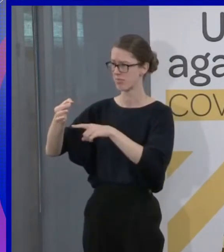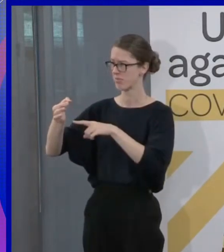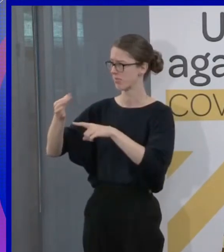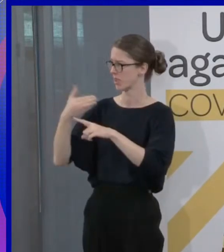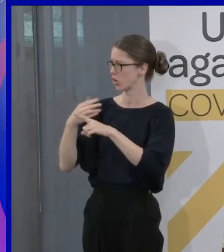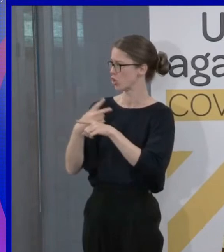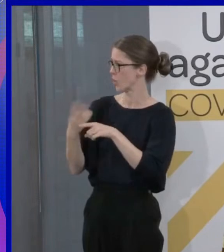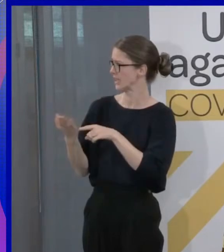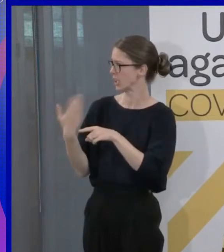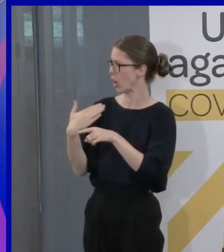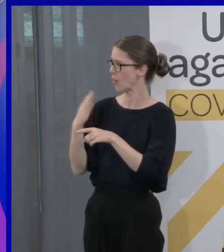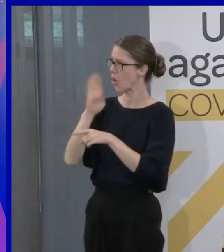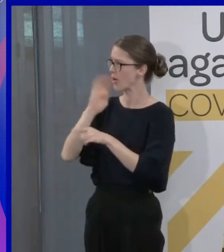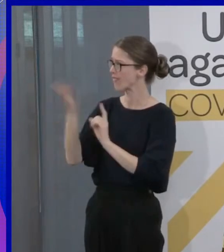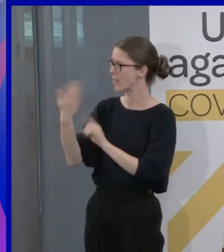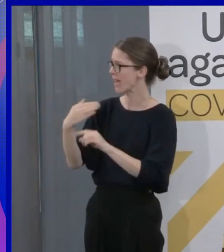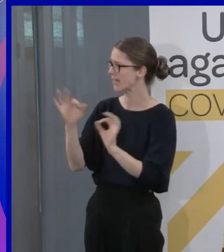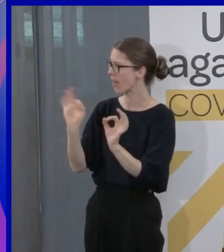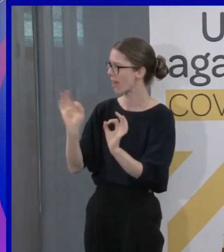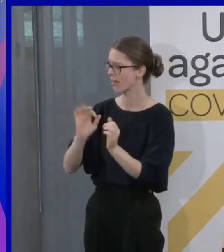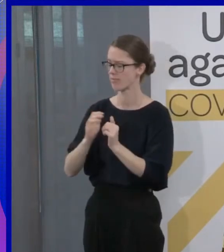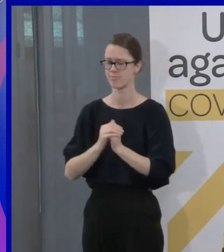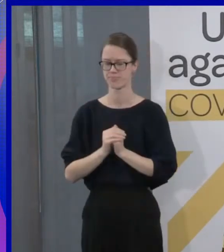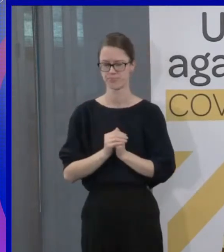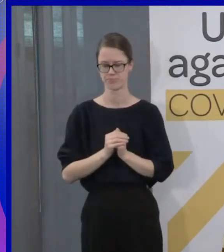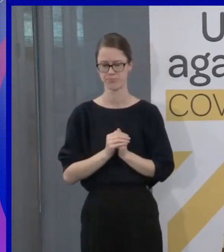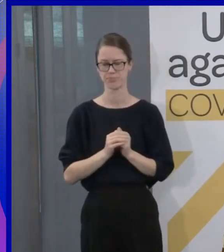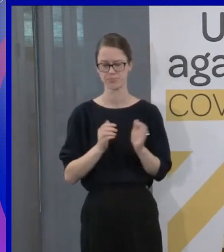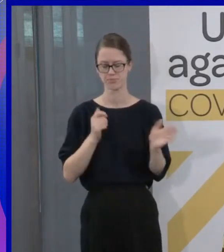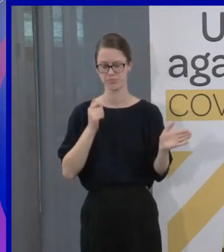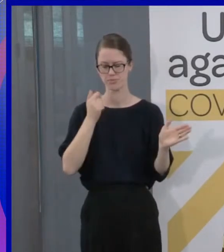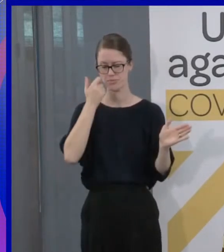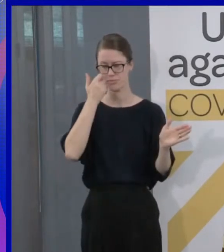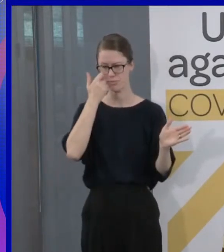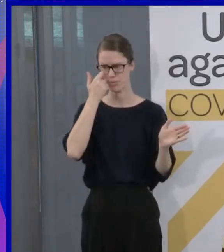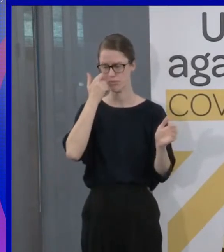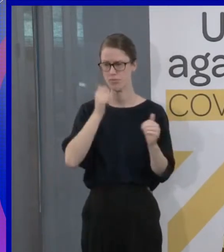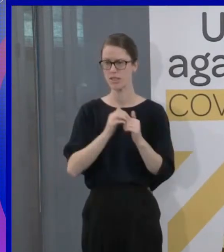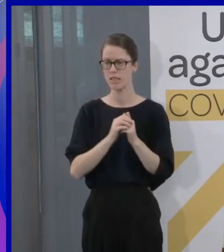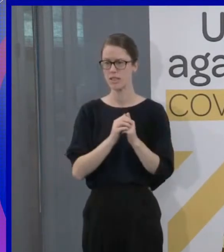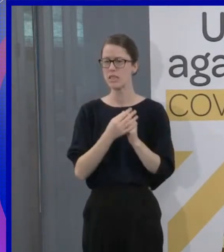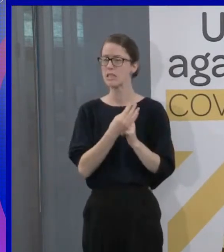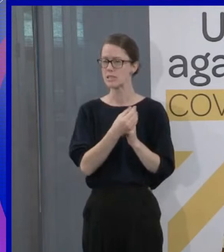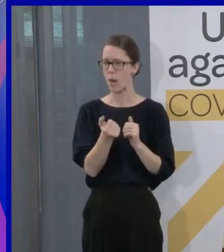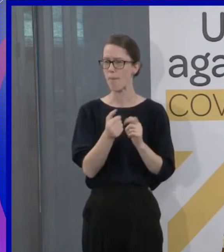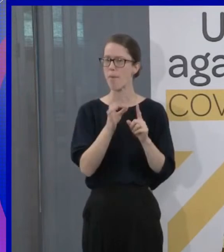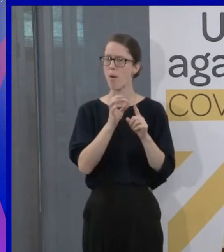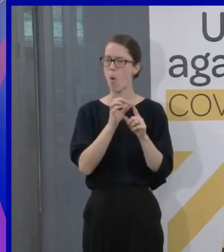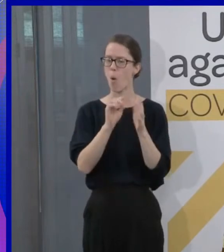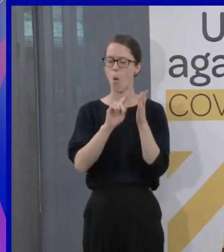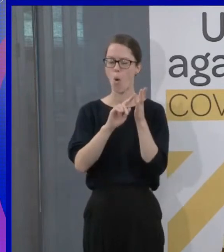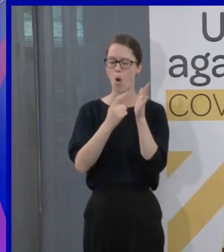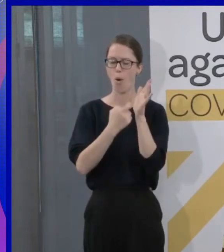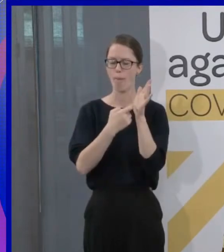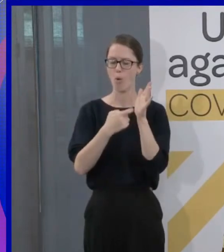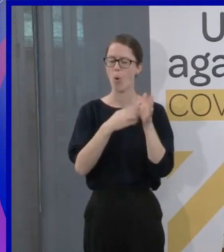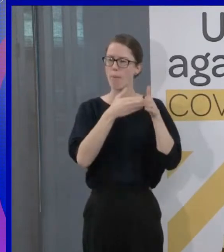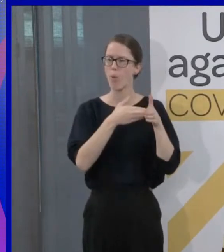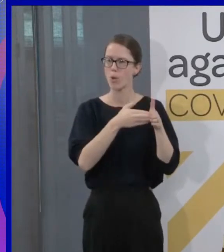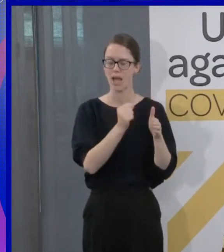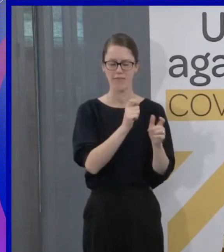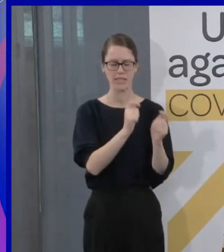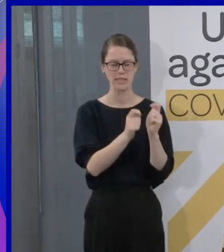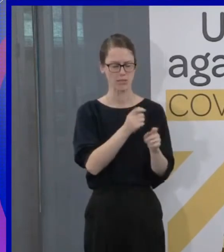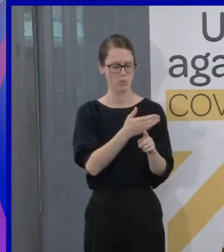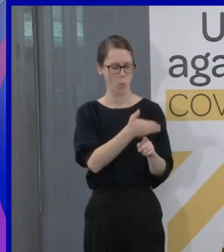ago, but haven't heard anything about it. Yeah, there was testing at ports, not all ports, from several weeks ago, and